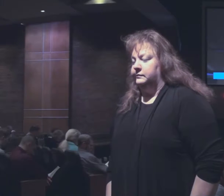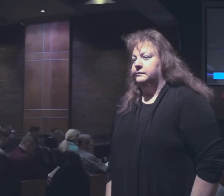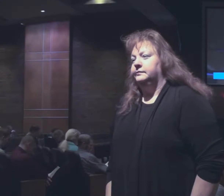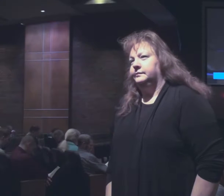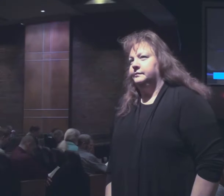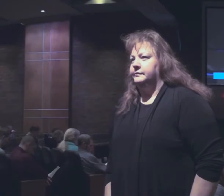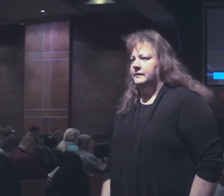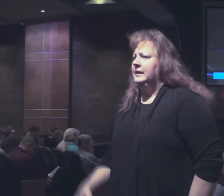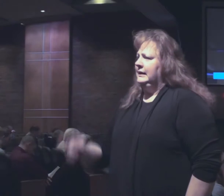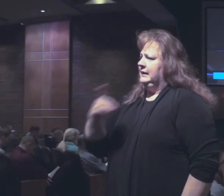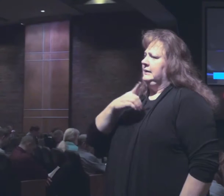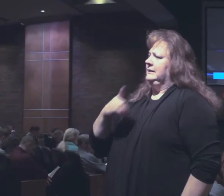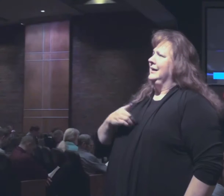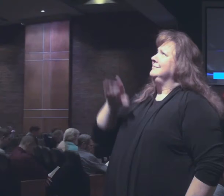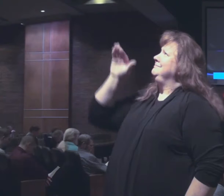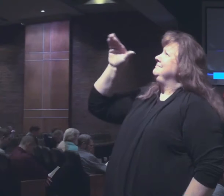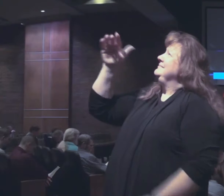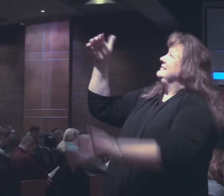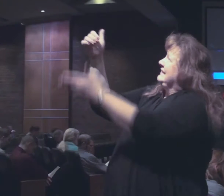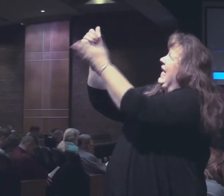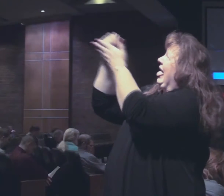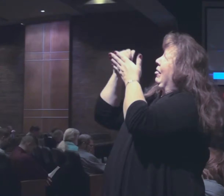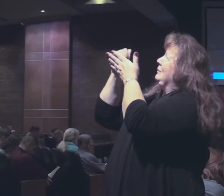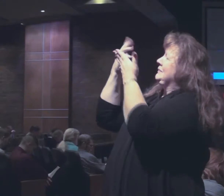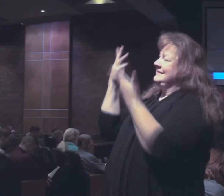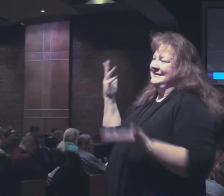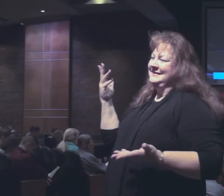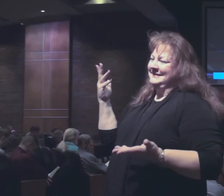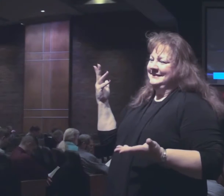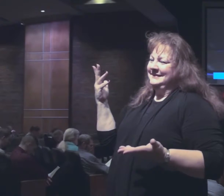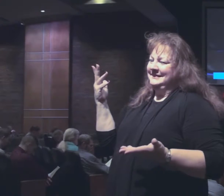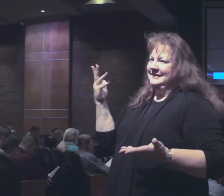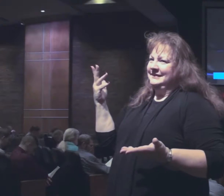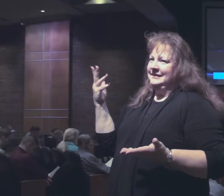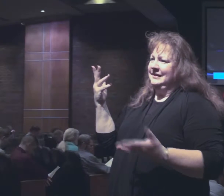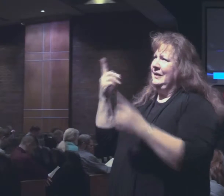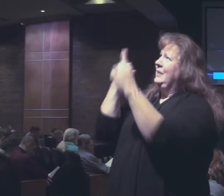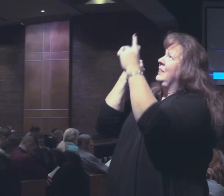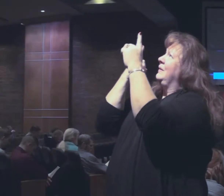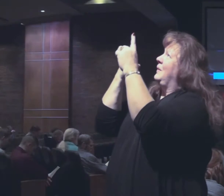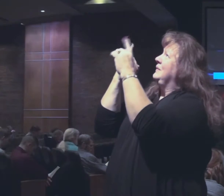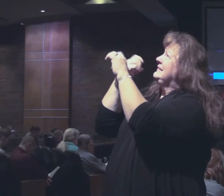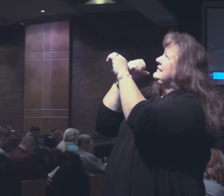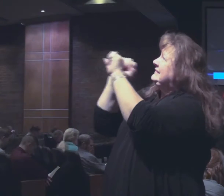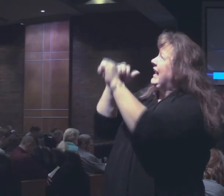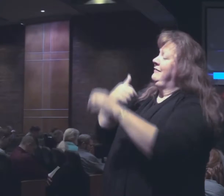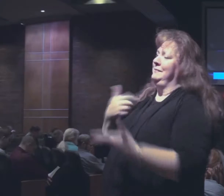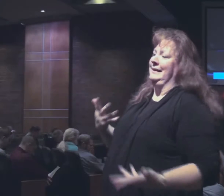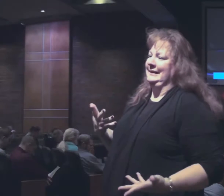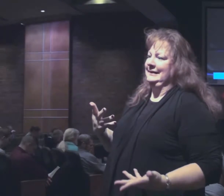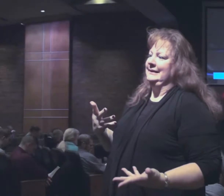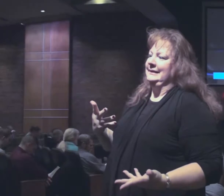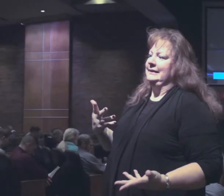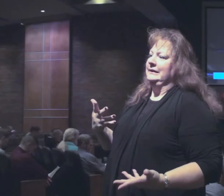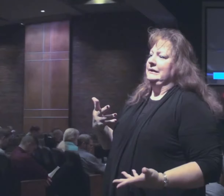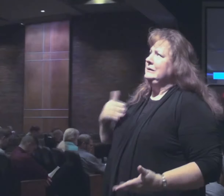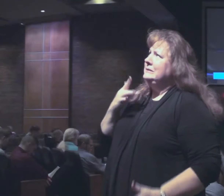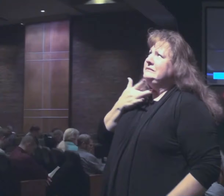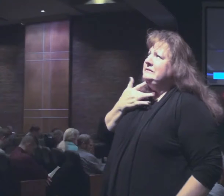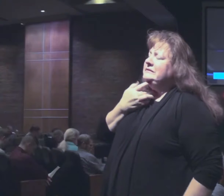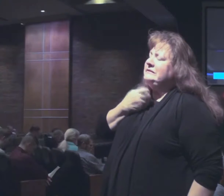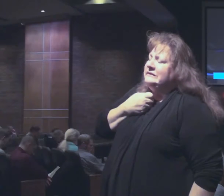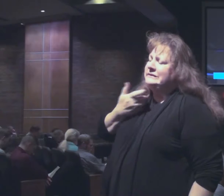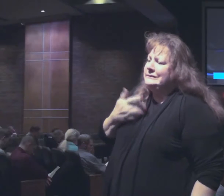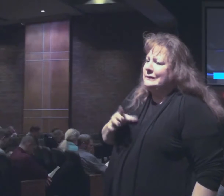really seeking again God's deliverance and desire to God rescue him and not be put to shame.